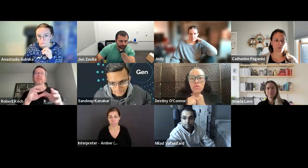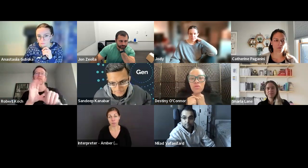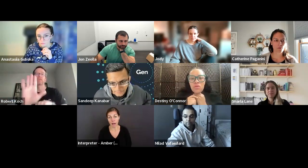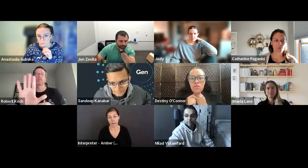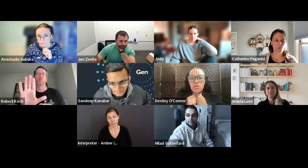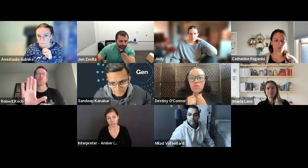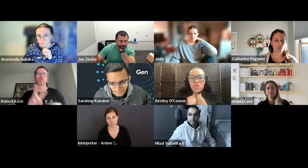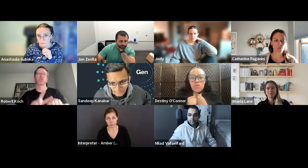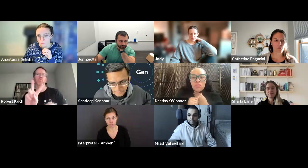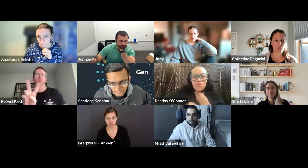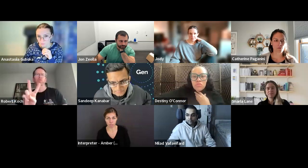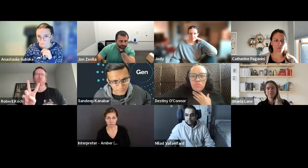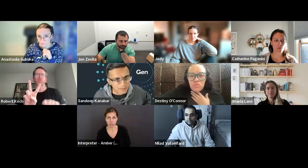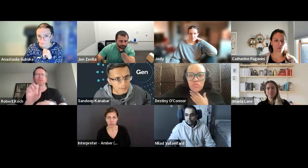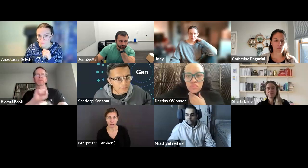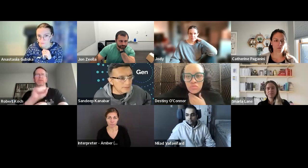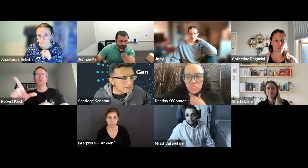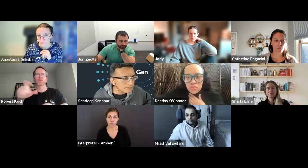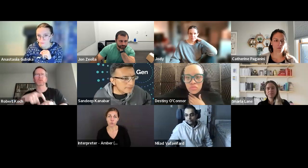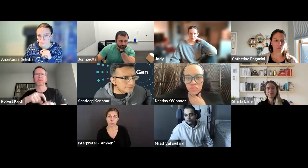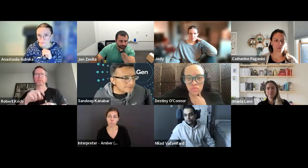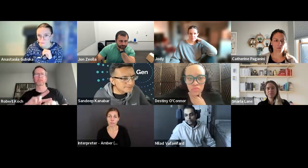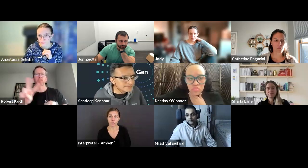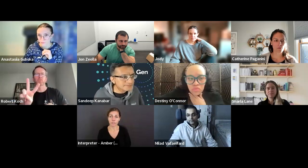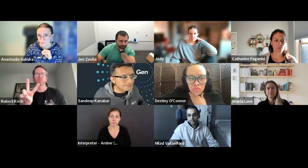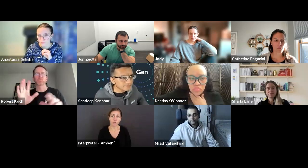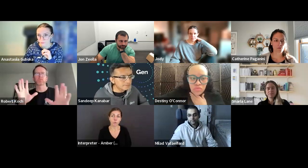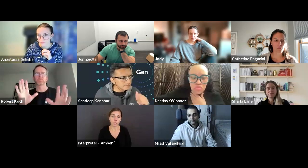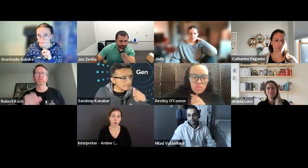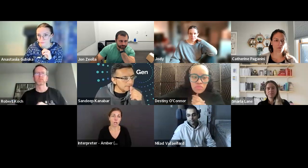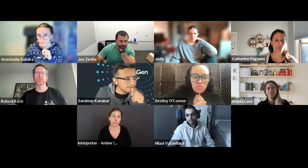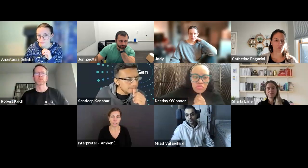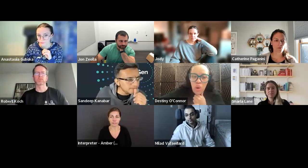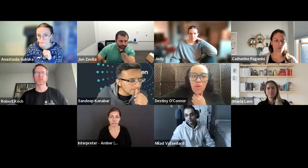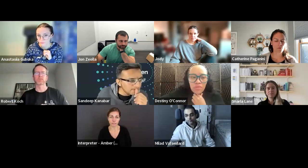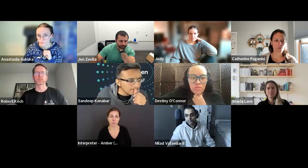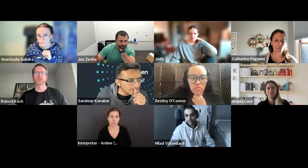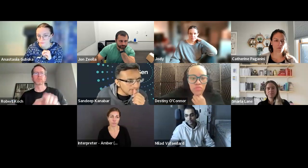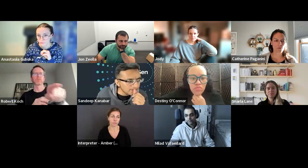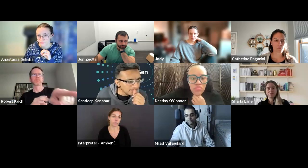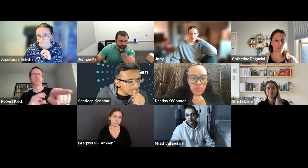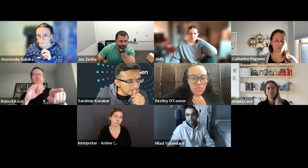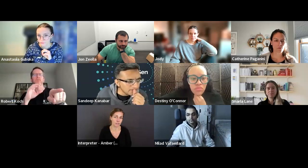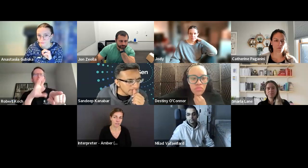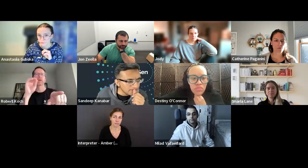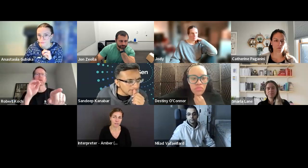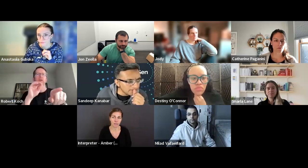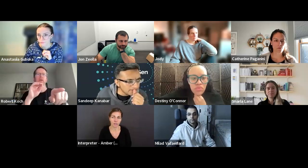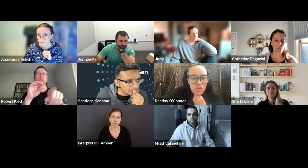during my lunchtime. For you, it would be 2 o'clock in St. Louis, Destiny.